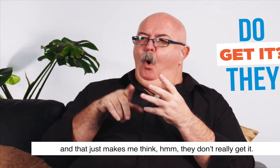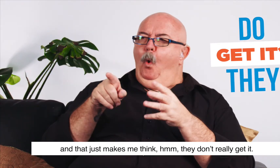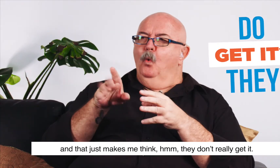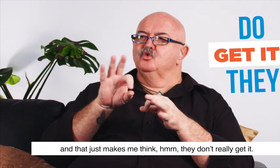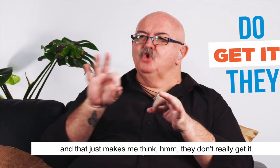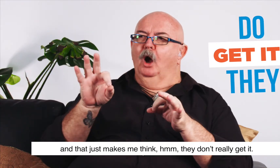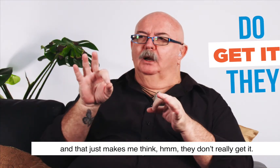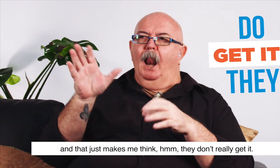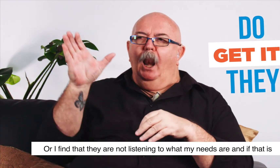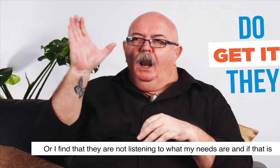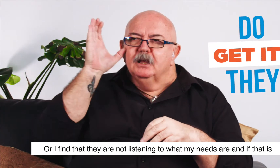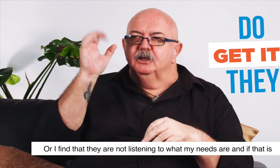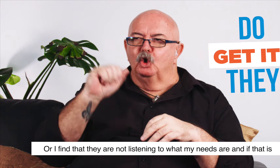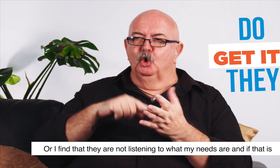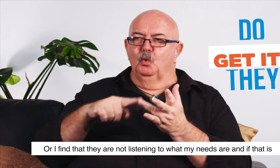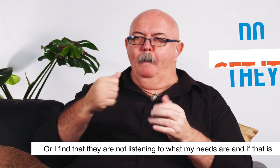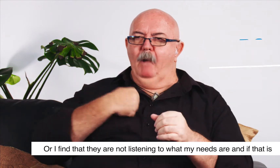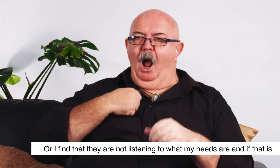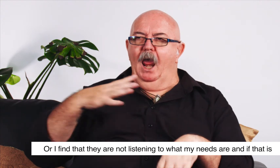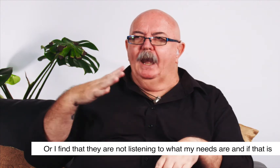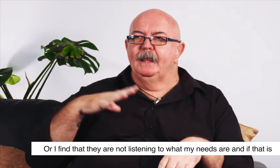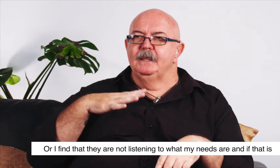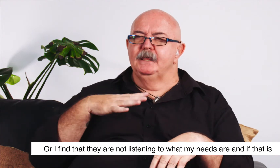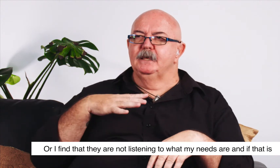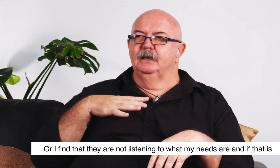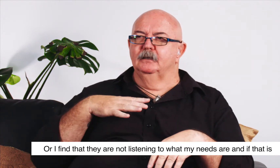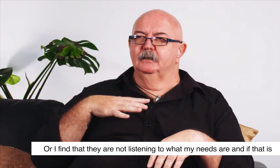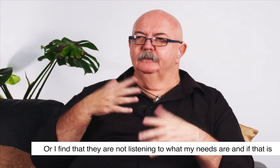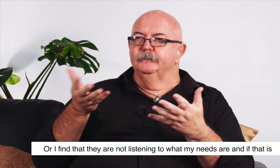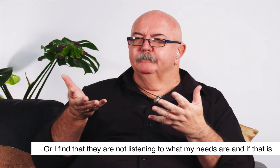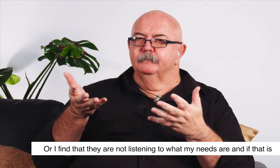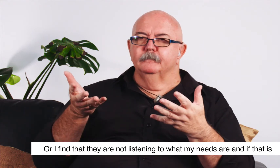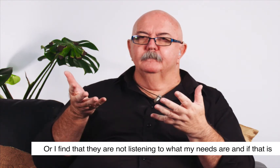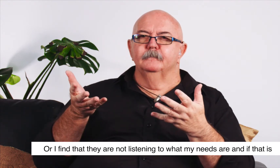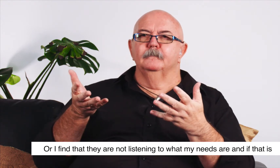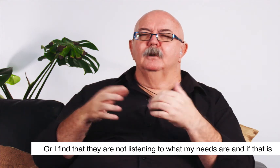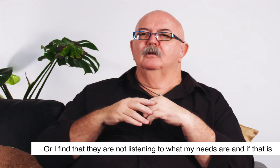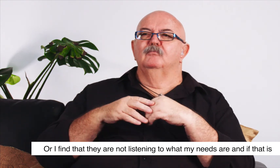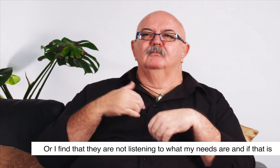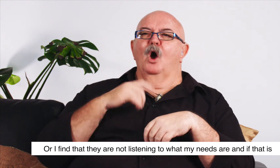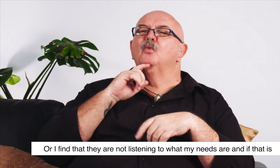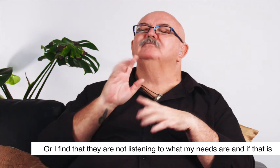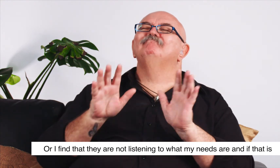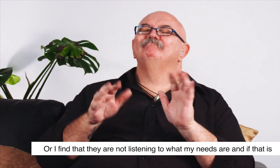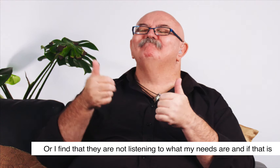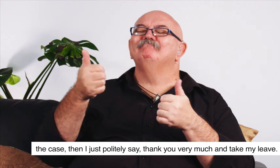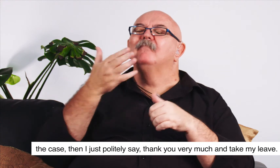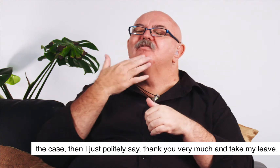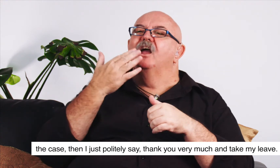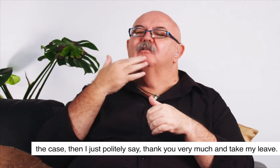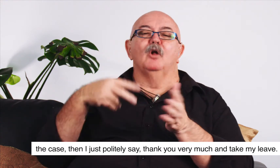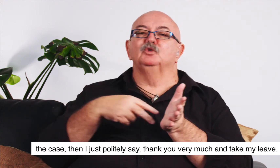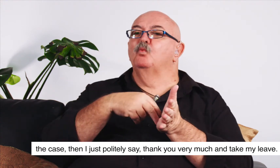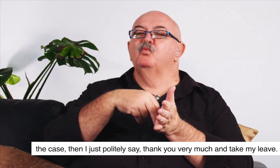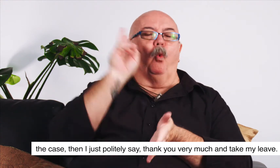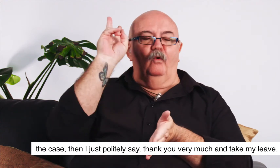it. Or I find that they're not listening to what my needs are. And if that is the